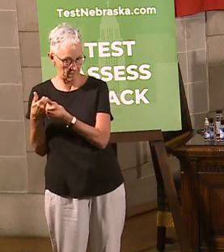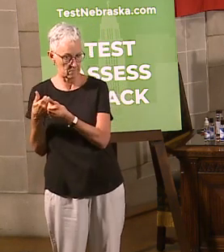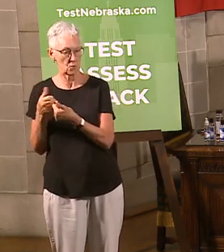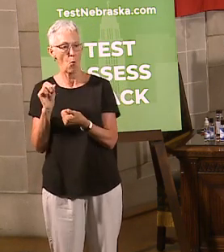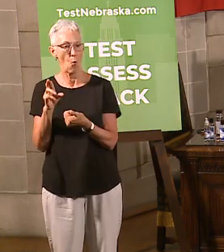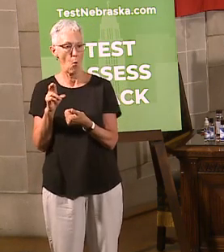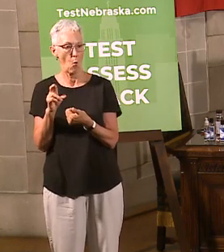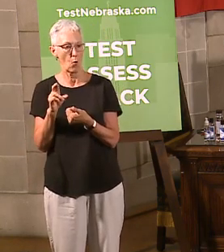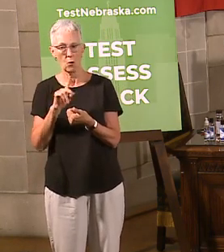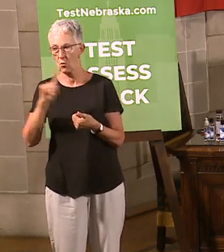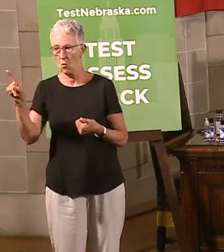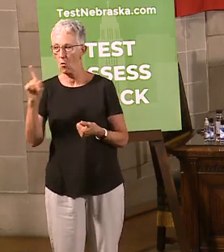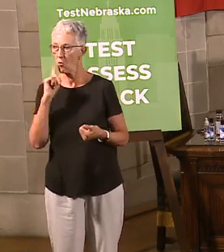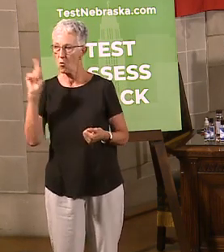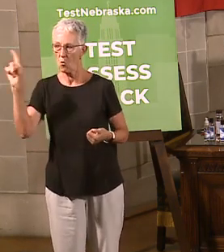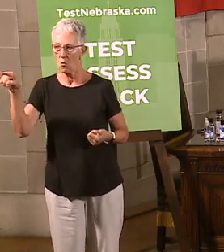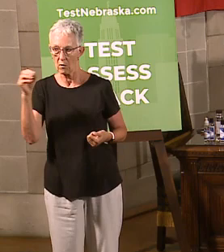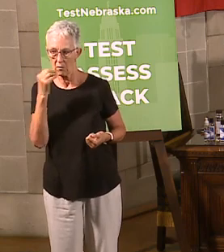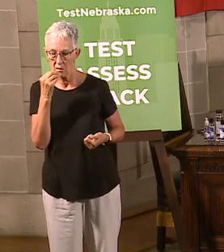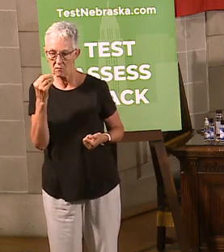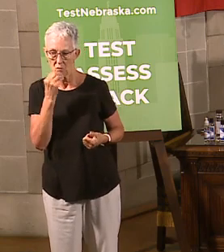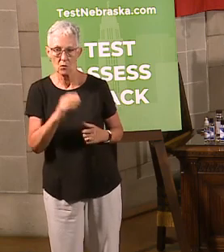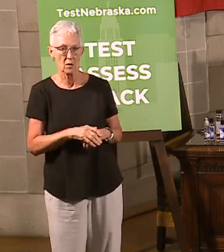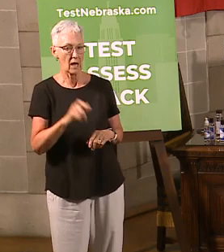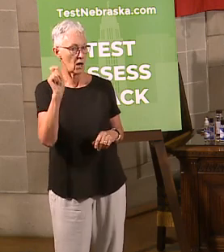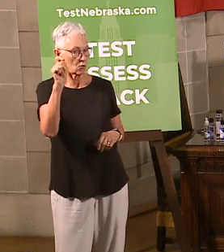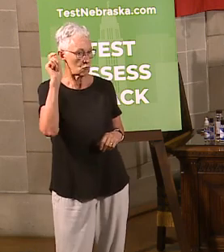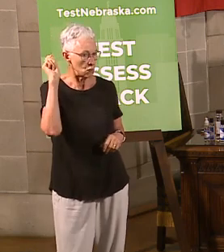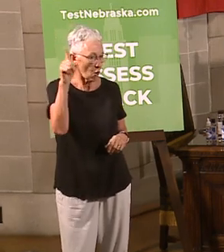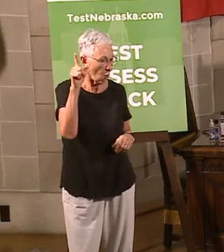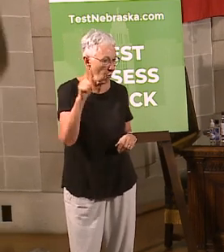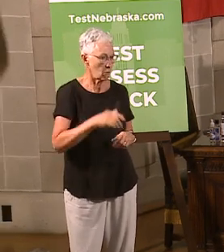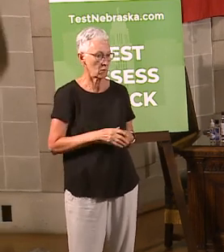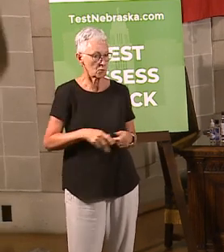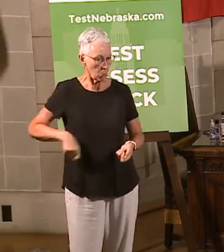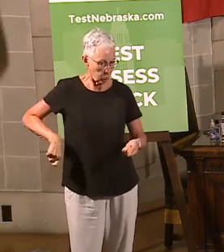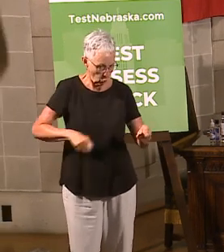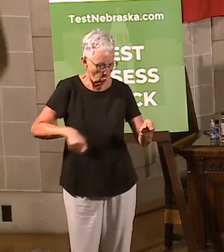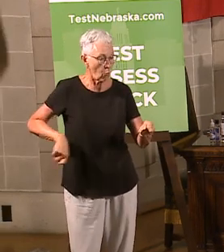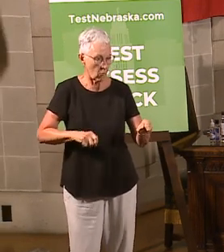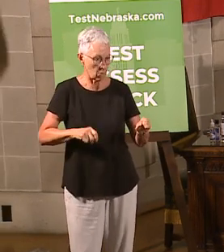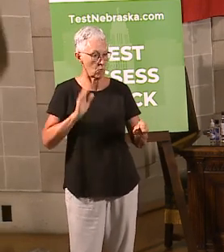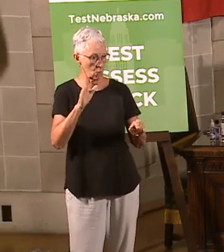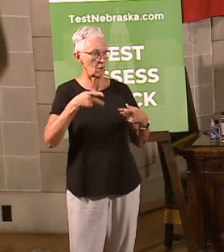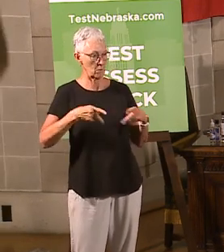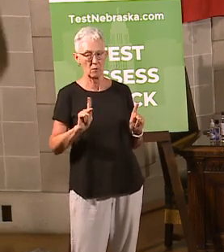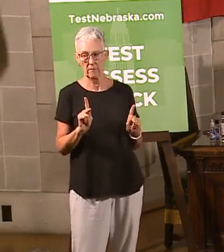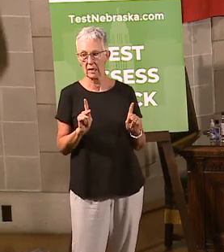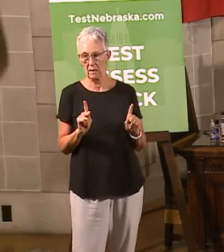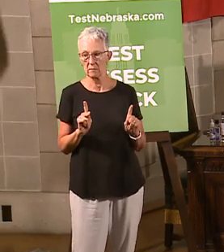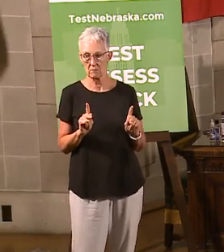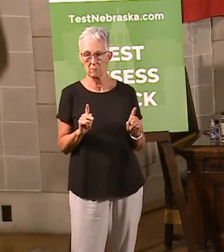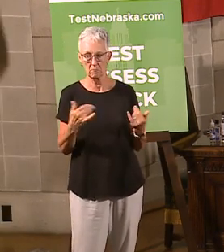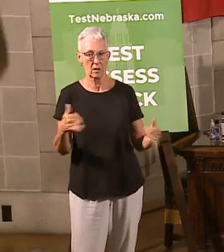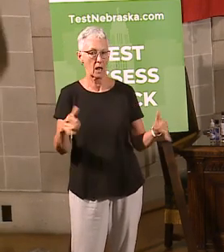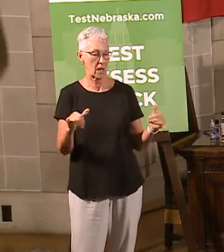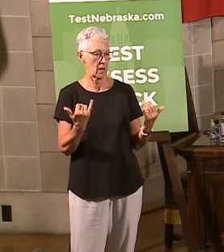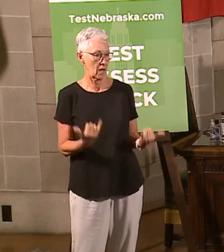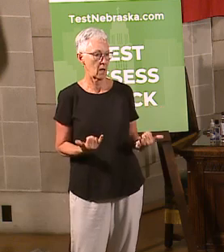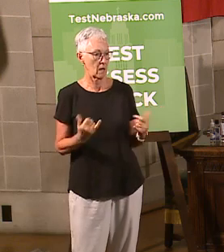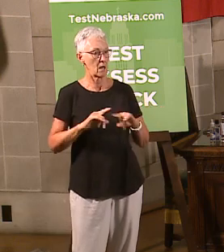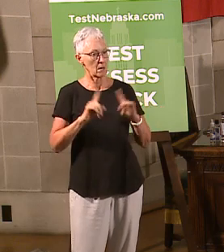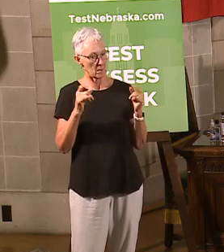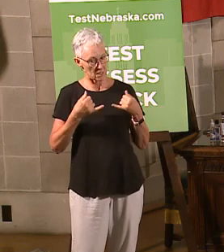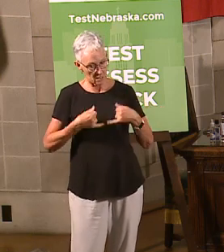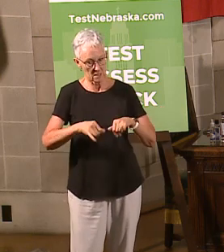games, pool, darts, you got it, that kind of stuff will be allowed now under the DHM. However, you still have to have